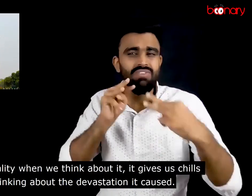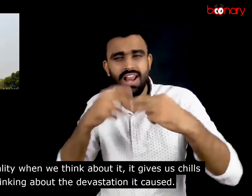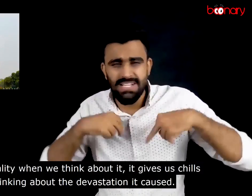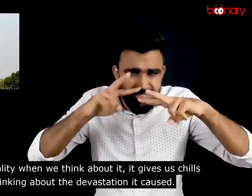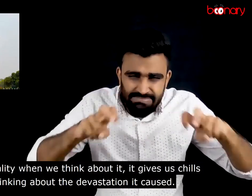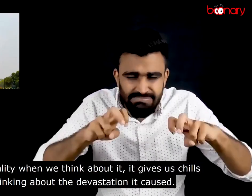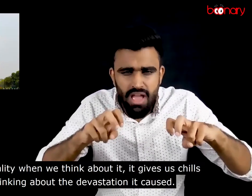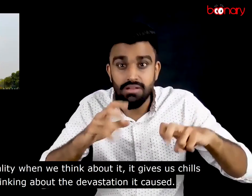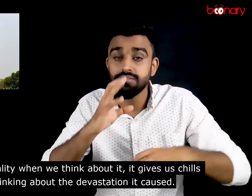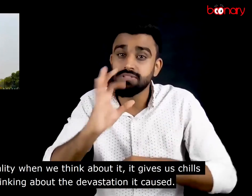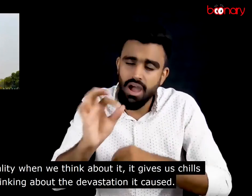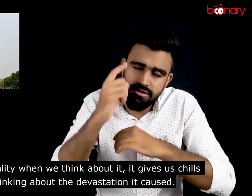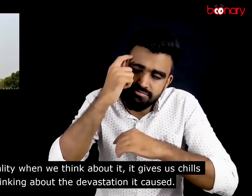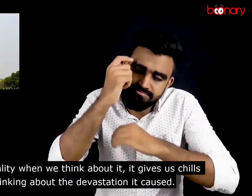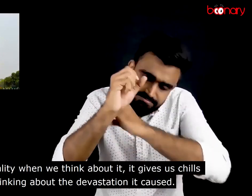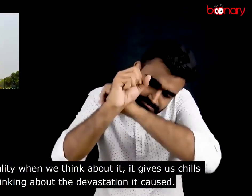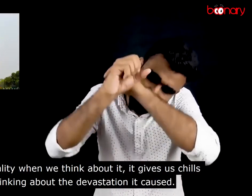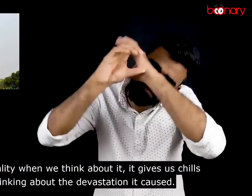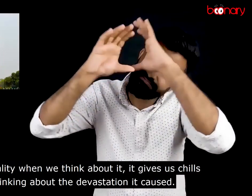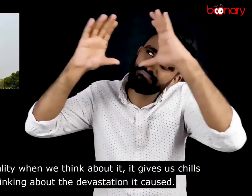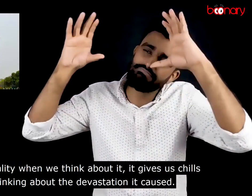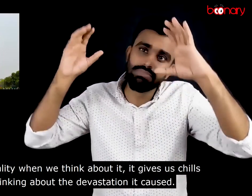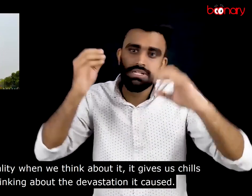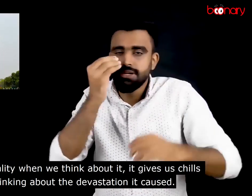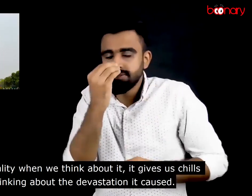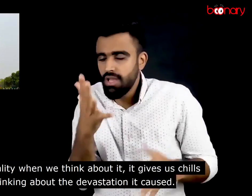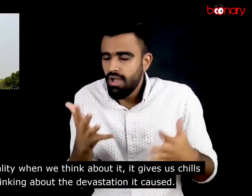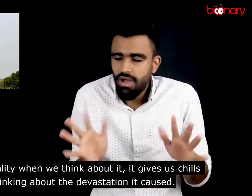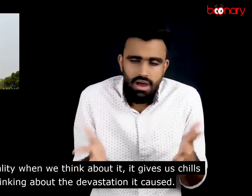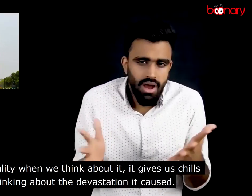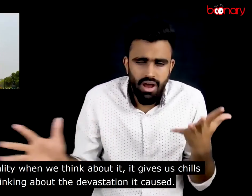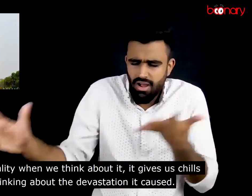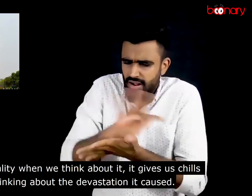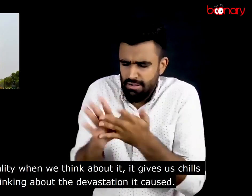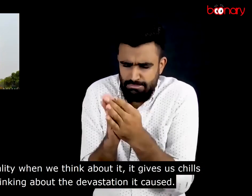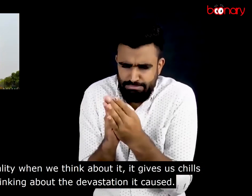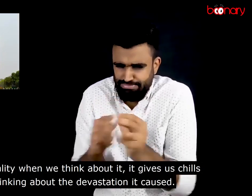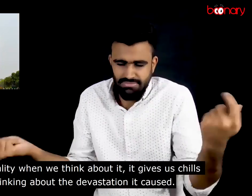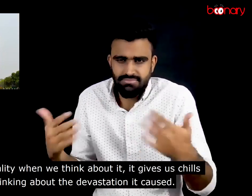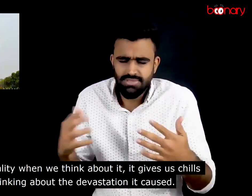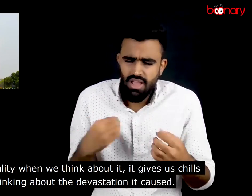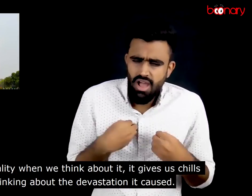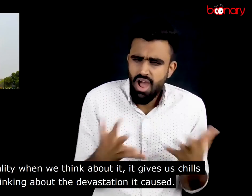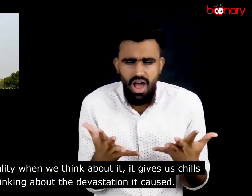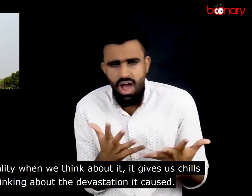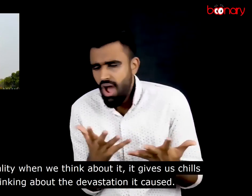but in reality, when we think about it, it gives us chills thinking about the devastation it caused.